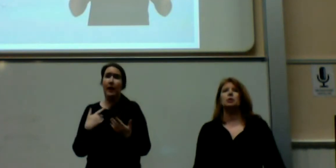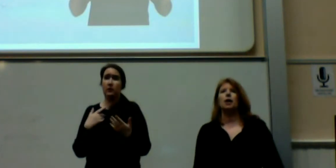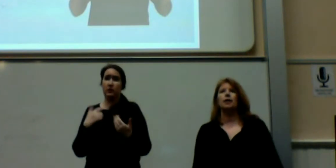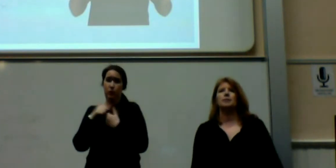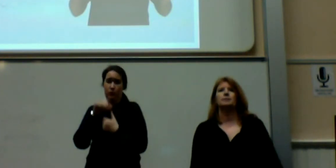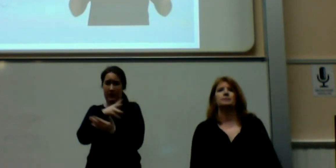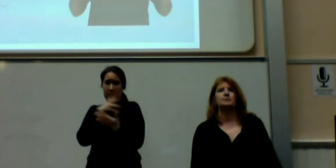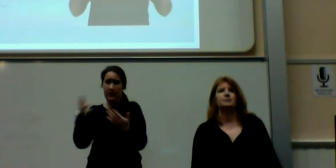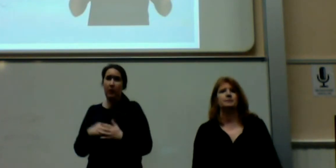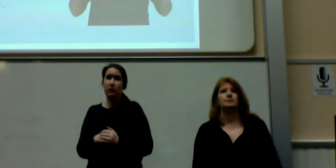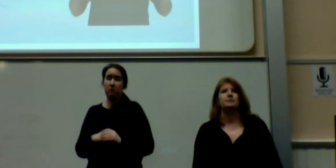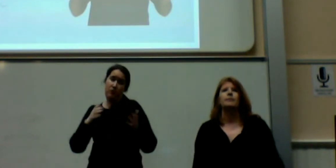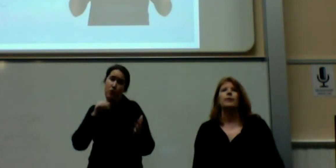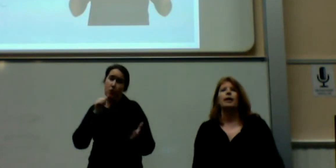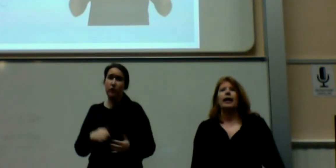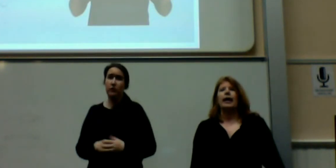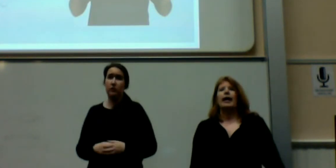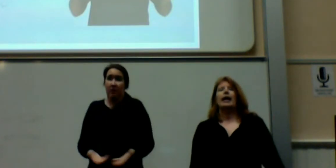schedule or not.